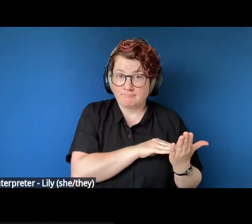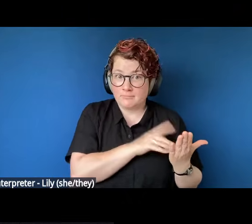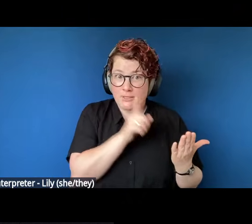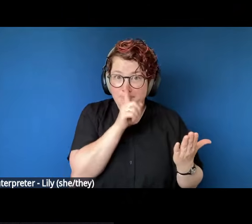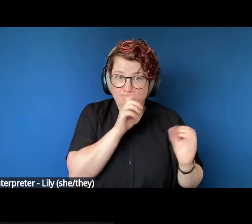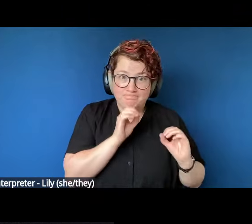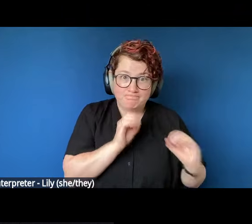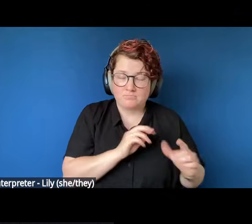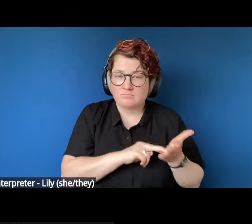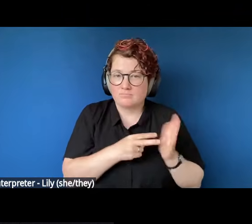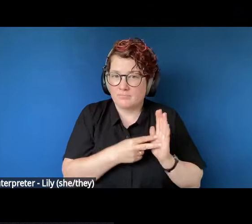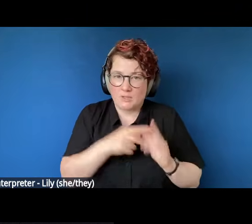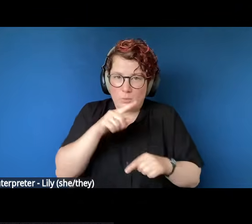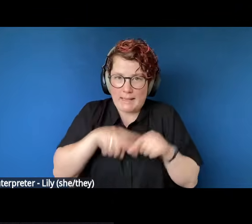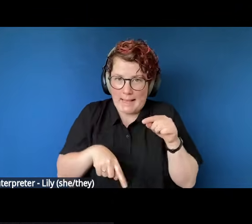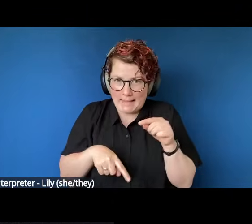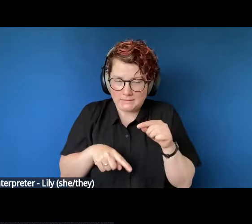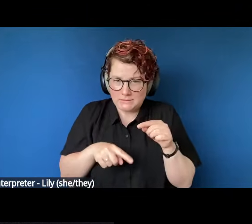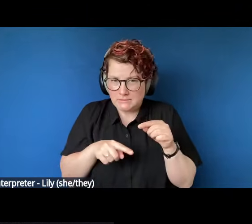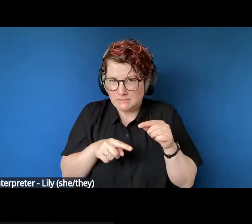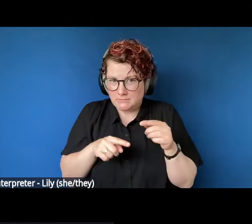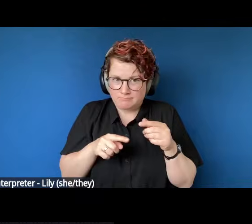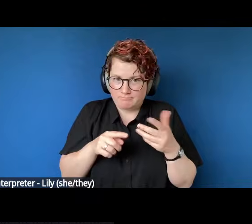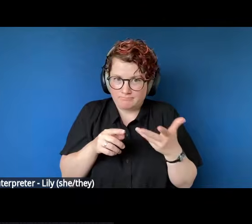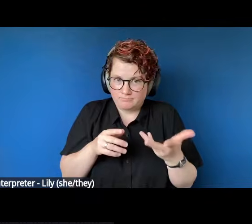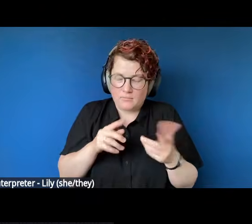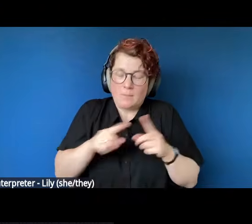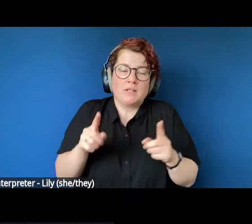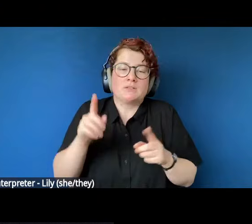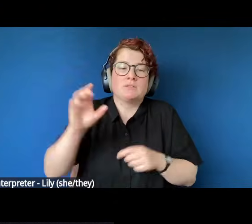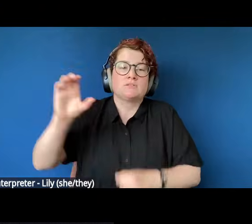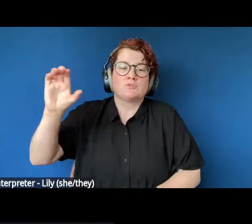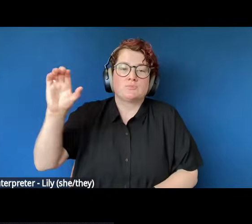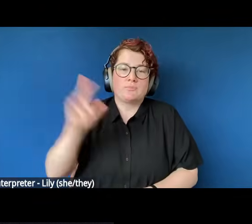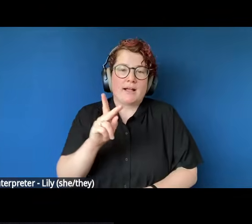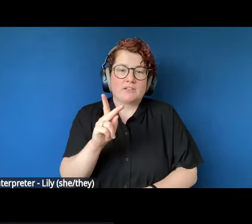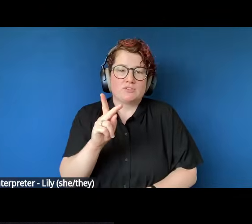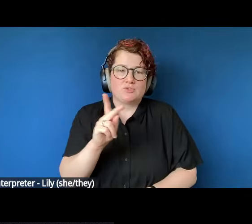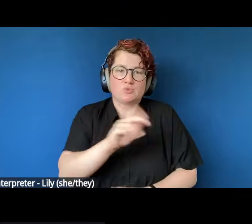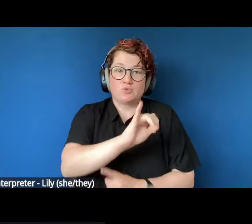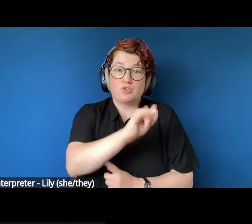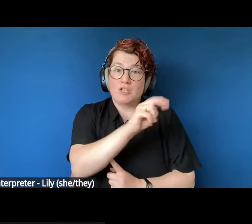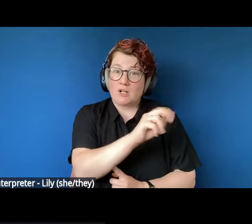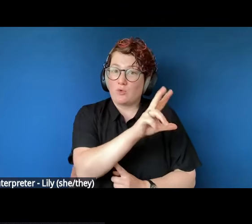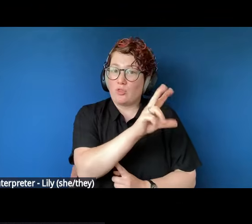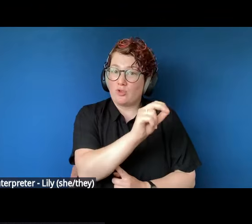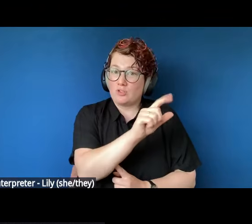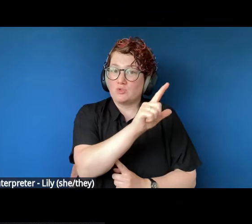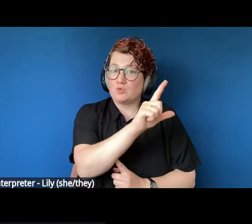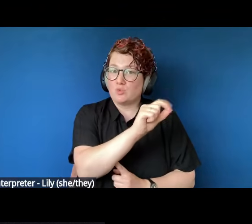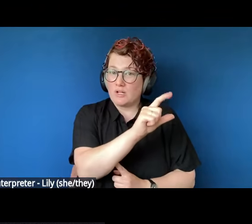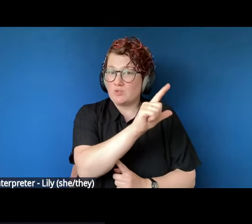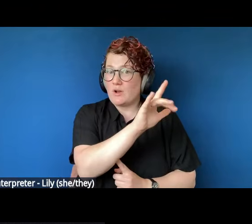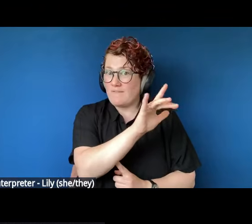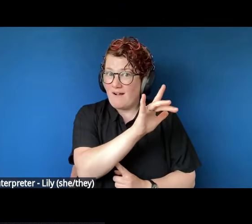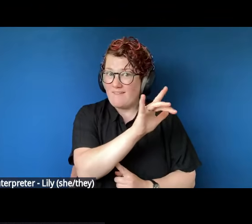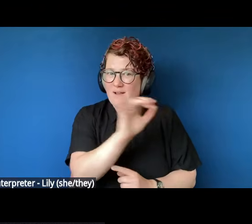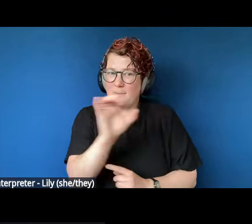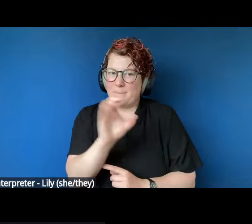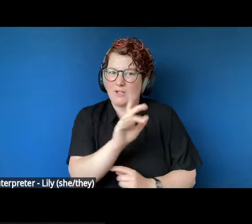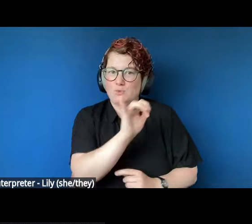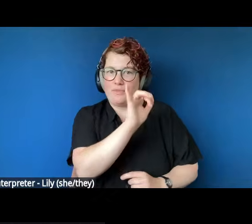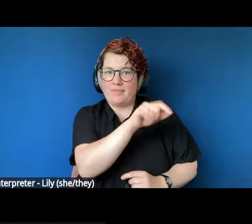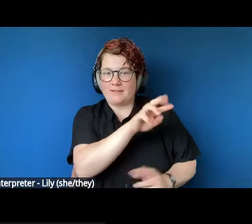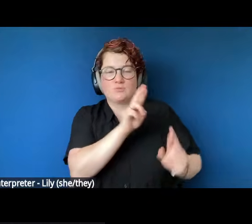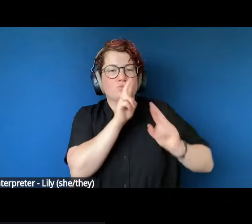provided. So basically, again, it just brings us back to where we were as of January 30th, 2025, and respect to the reporting the